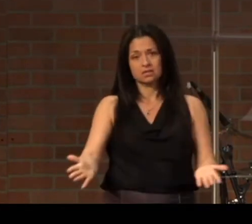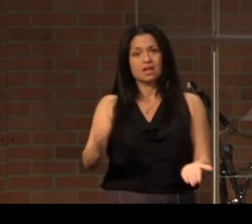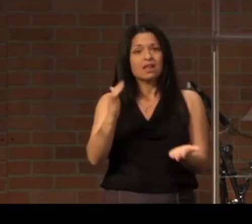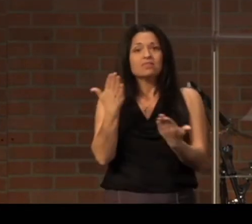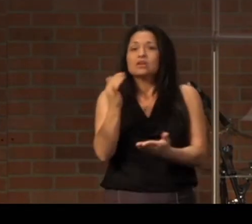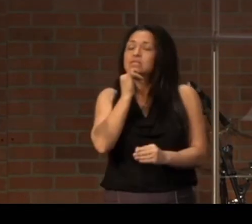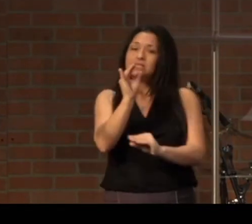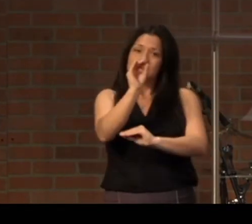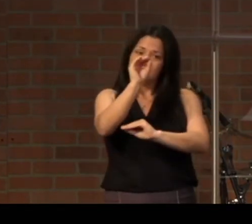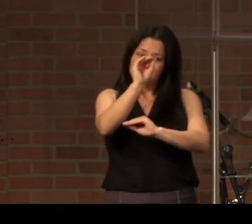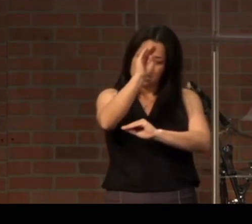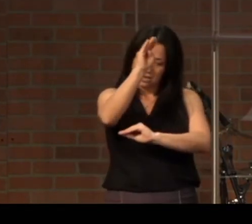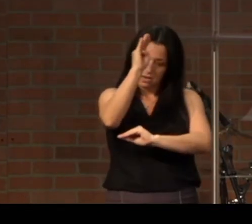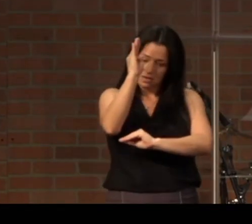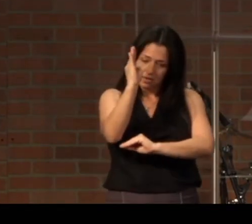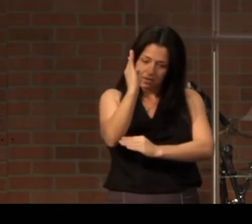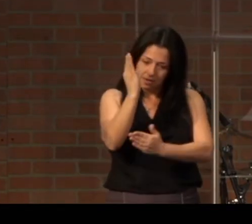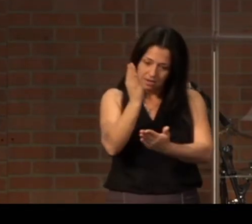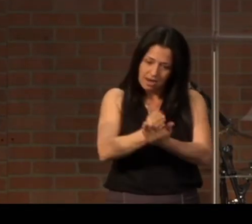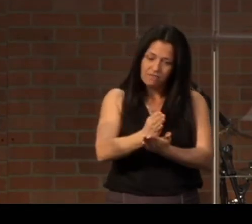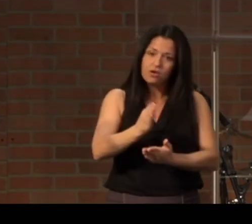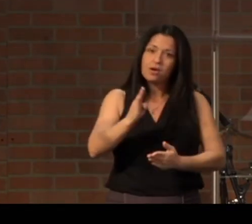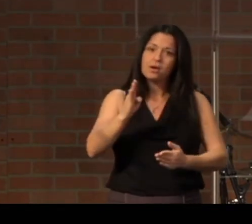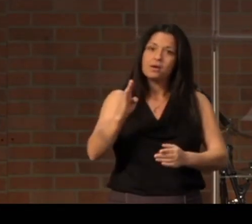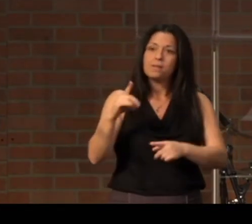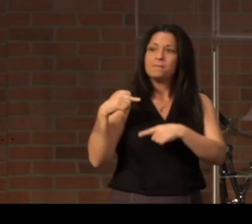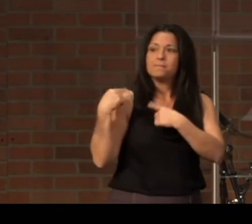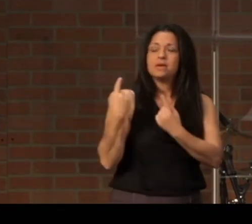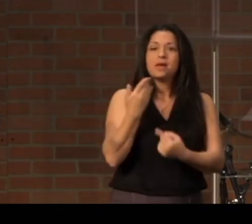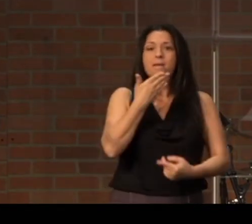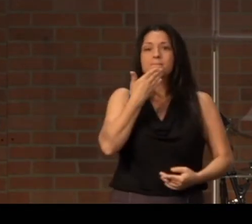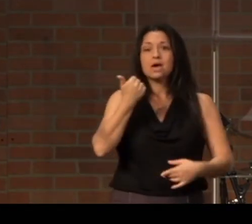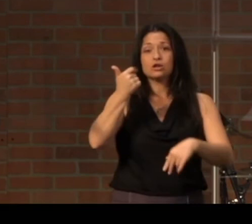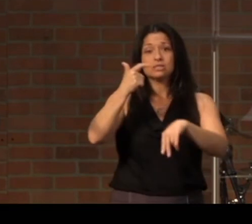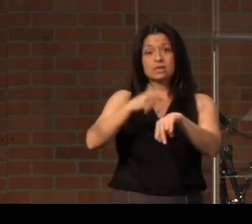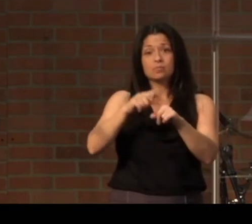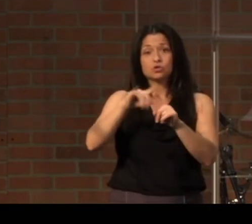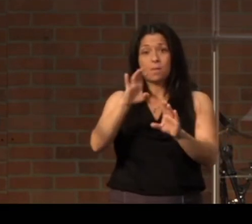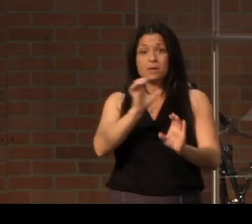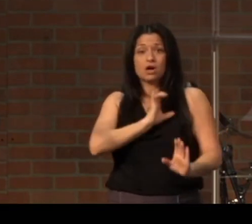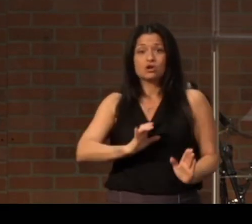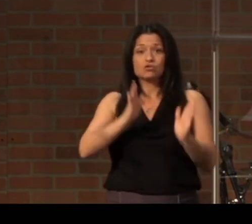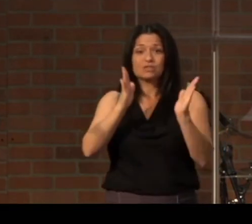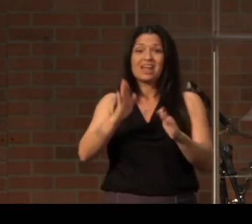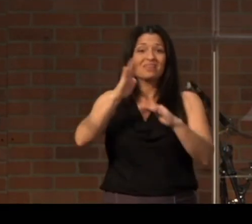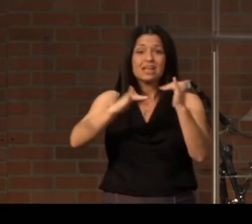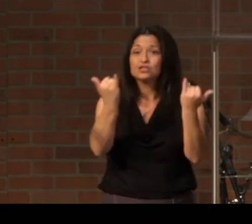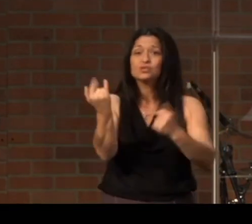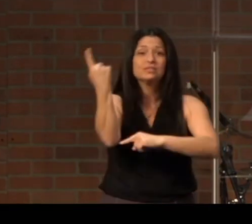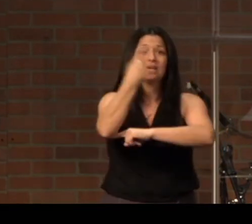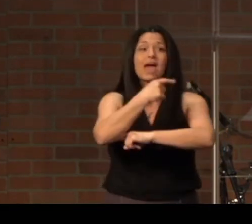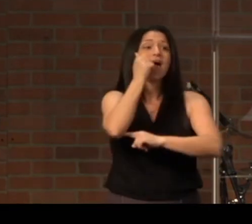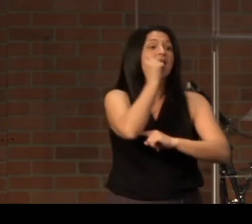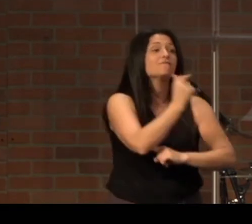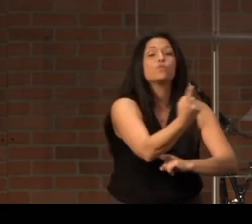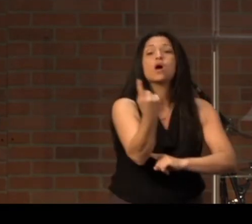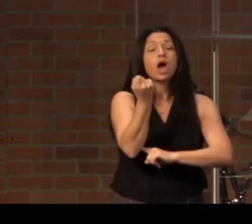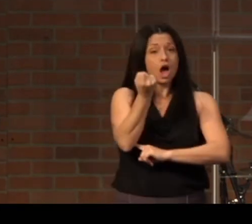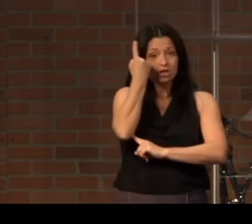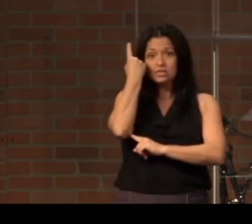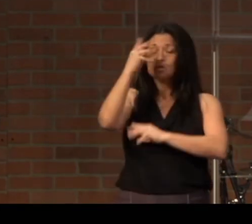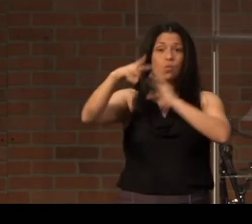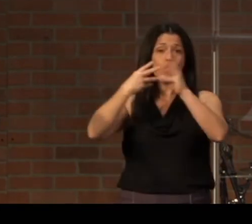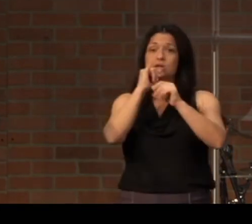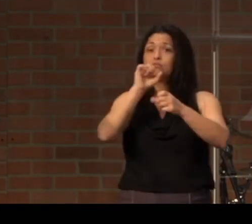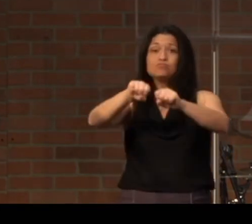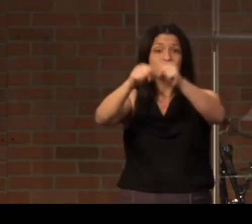has never been a better time to be a Christian than today. Everyone around us understands the world is broken, don't they? That's all that's talked